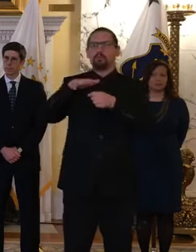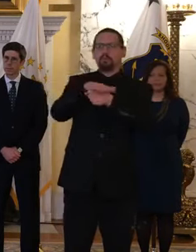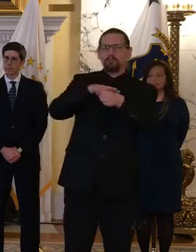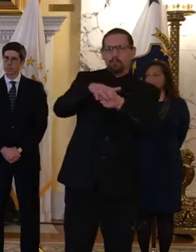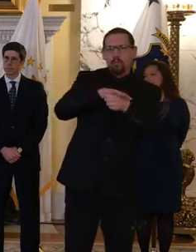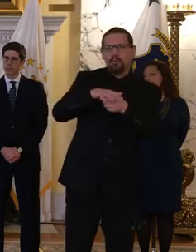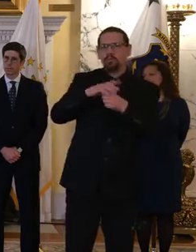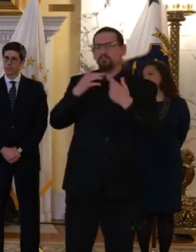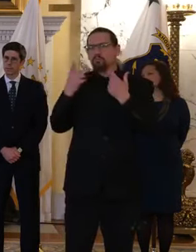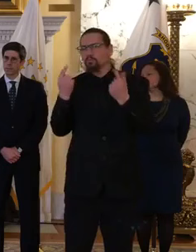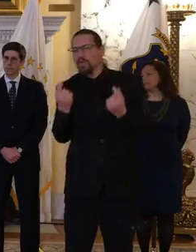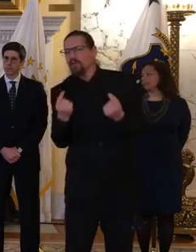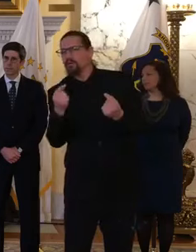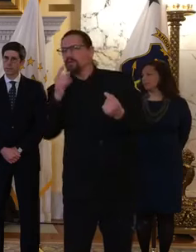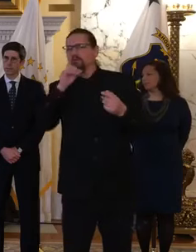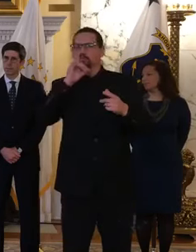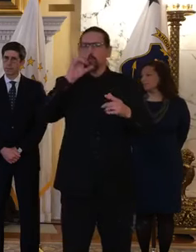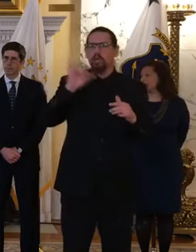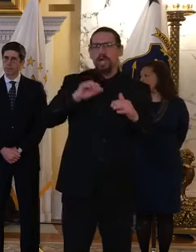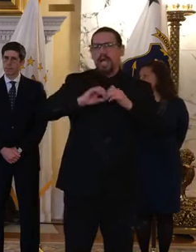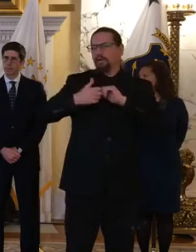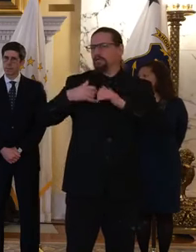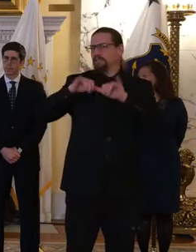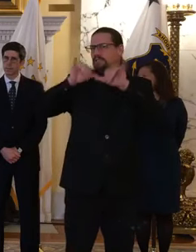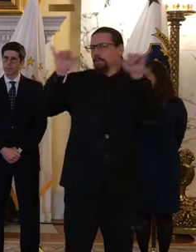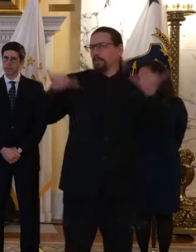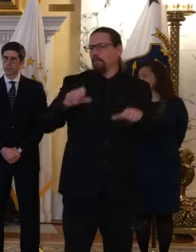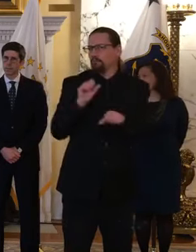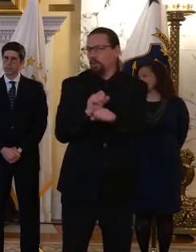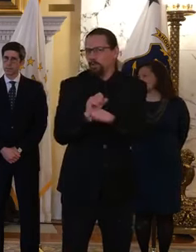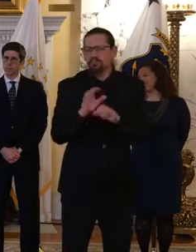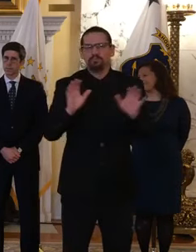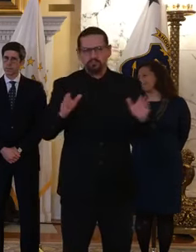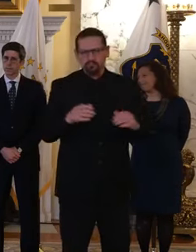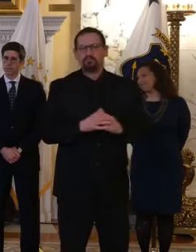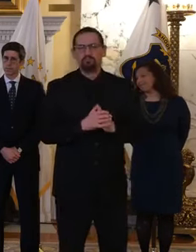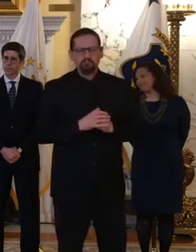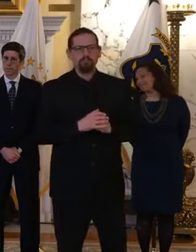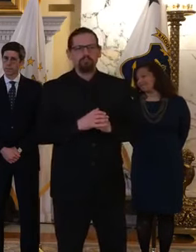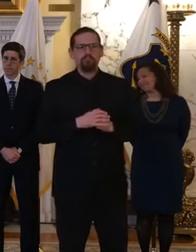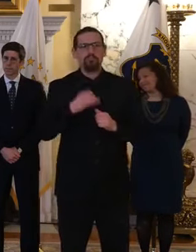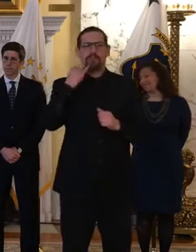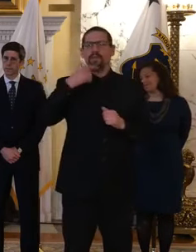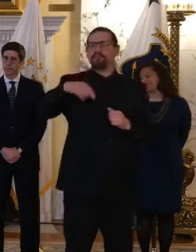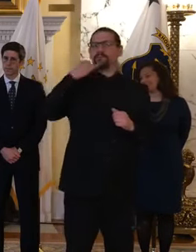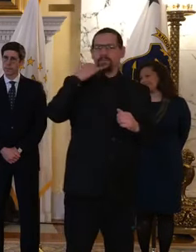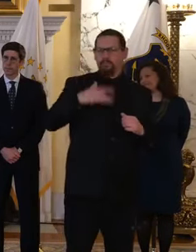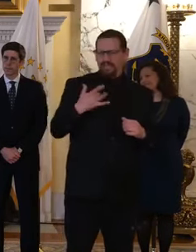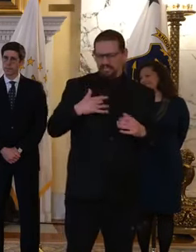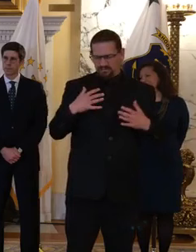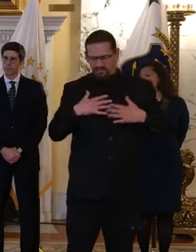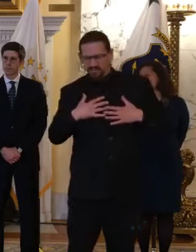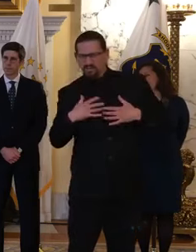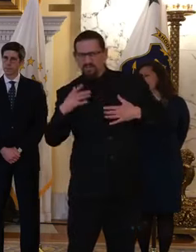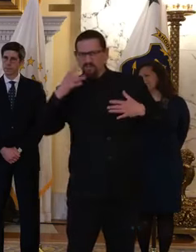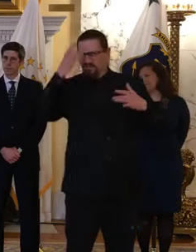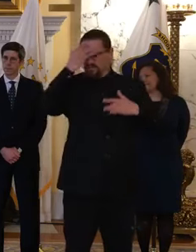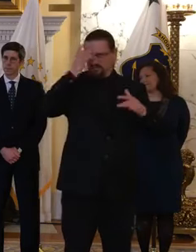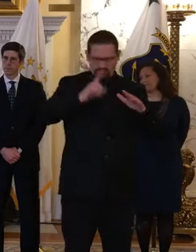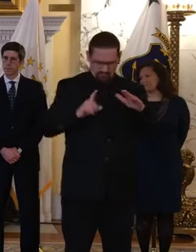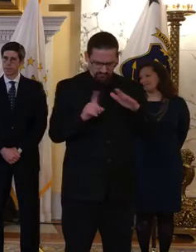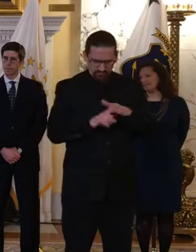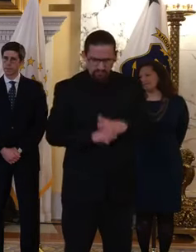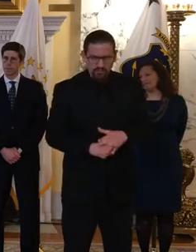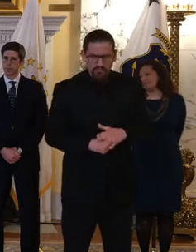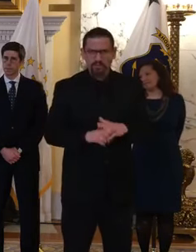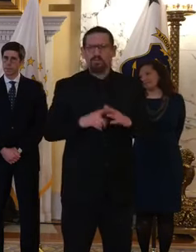public. If you think you need medical care, call your doctor. Do not show up. It's important